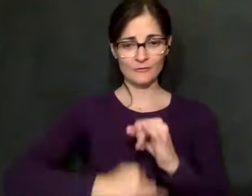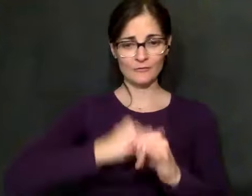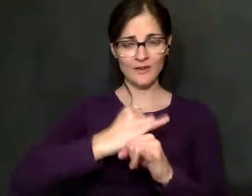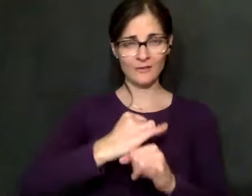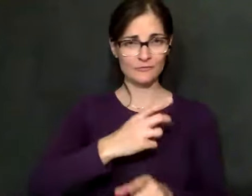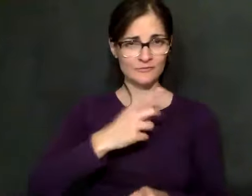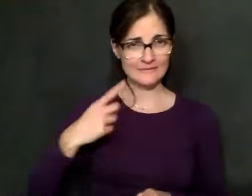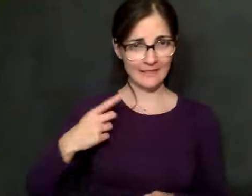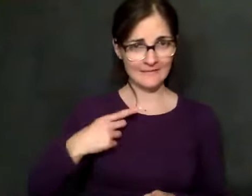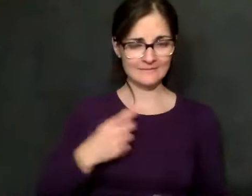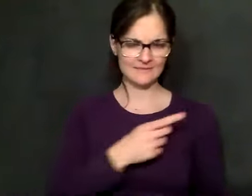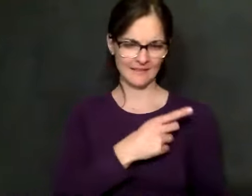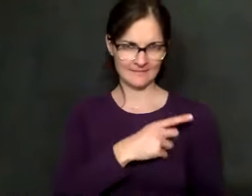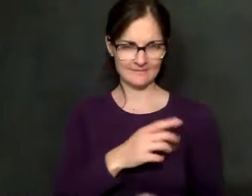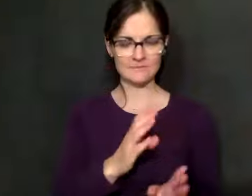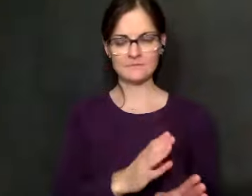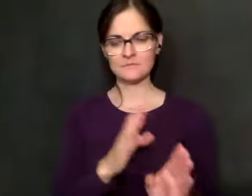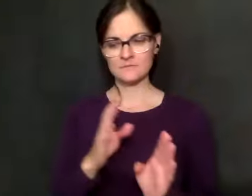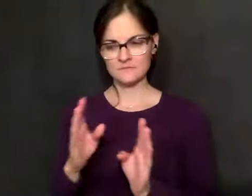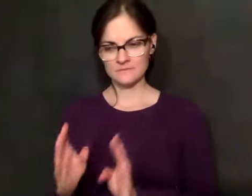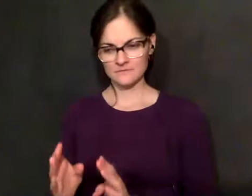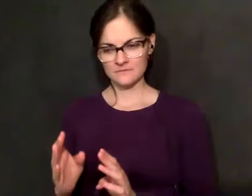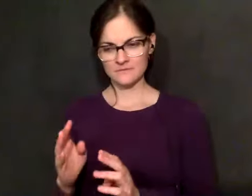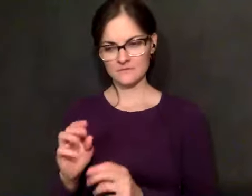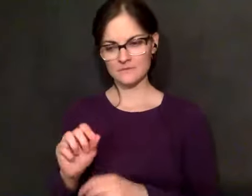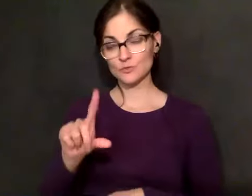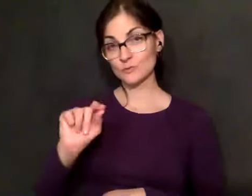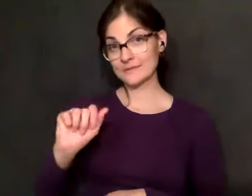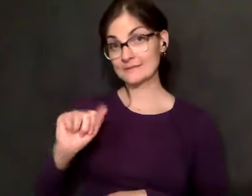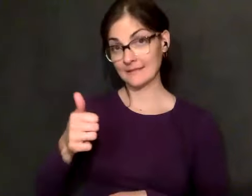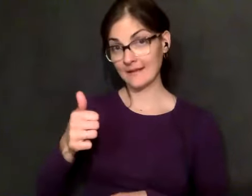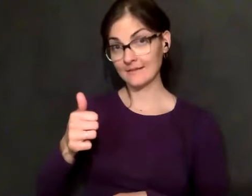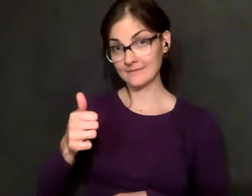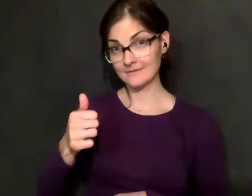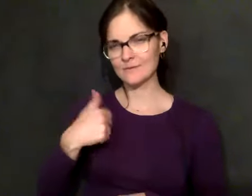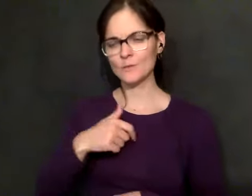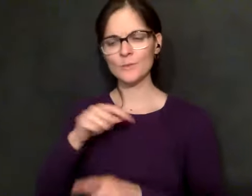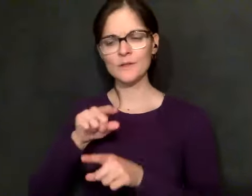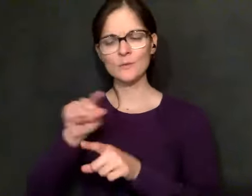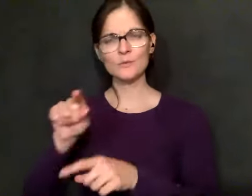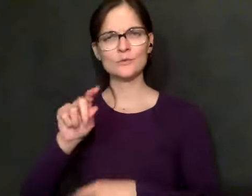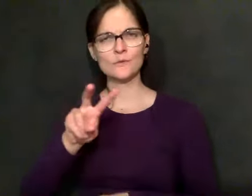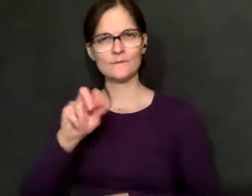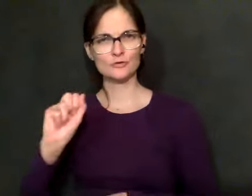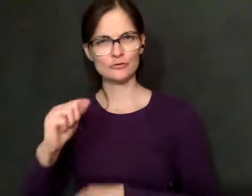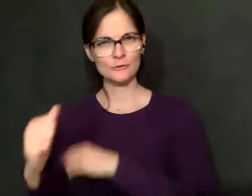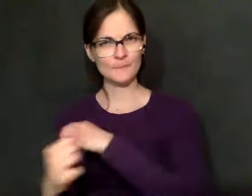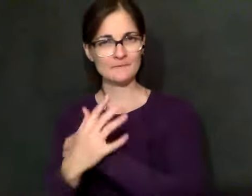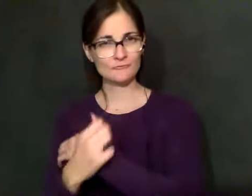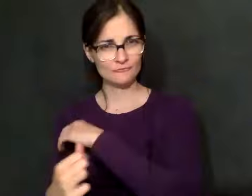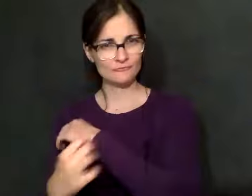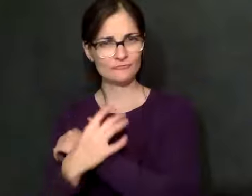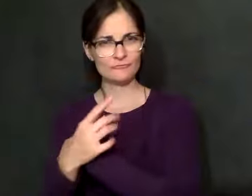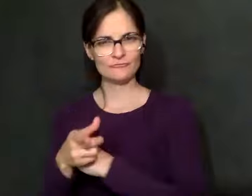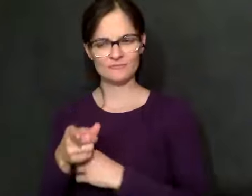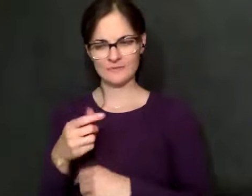the international delegate. And I always said the first time in 2010 we went to Virginia Beach when they had